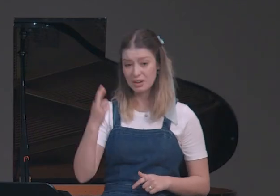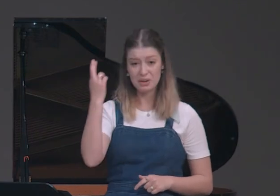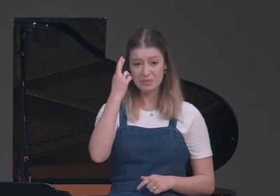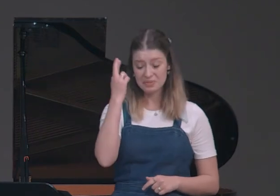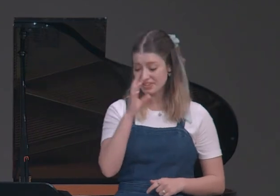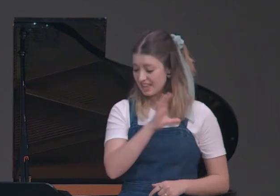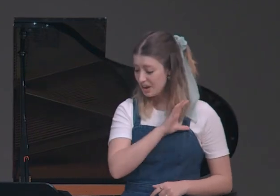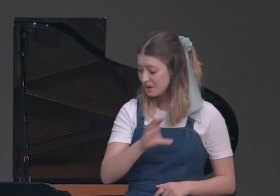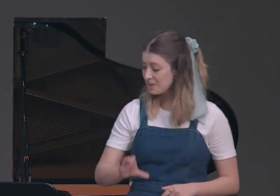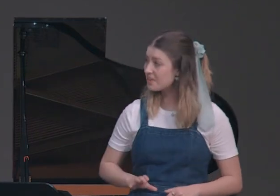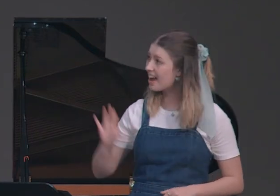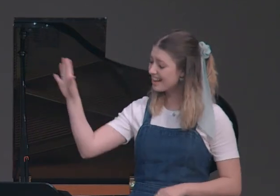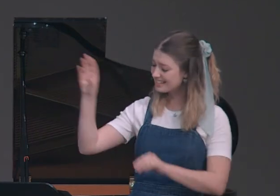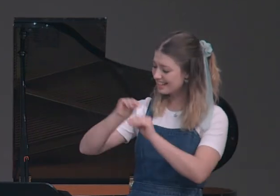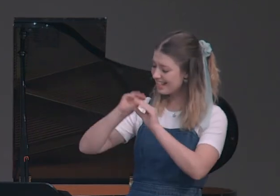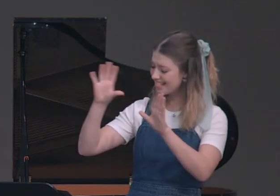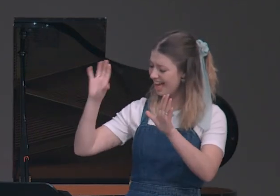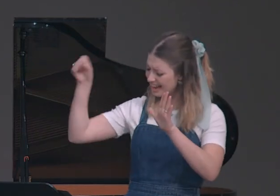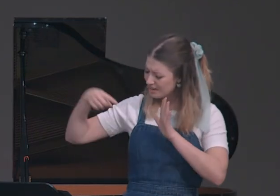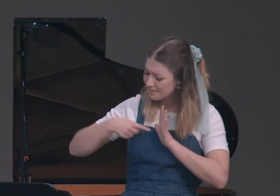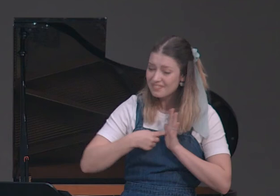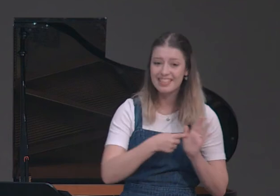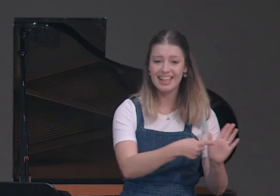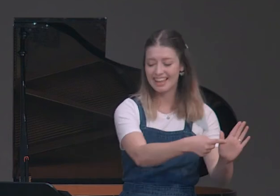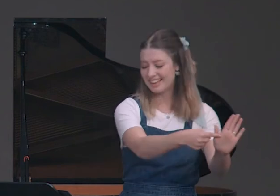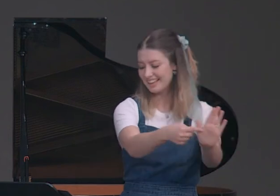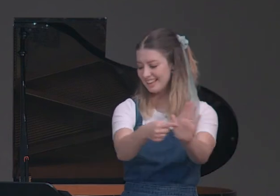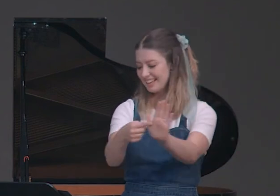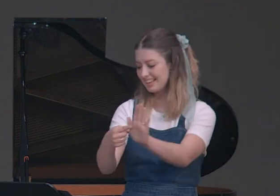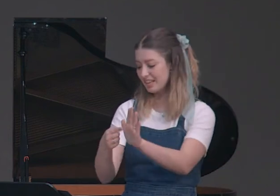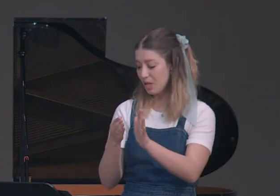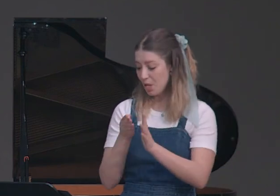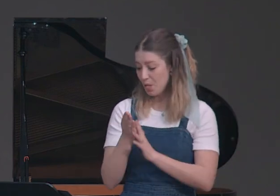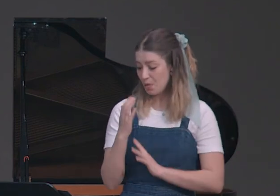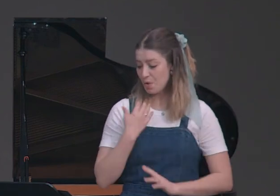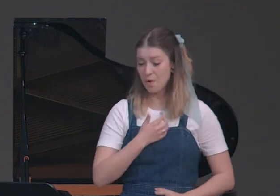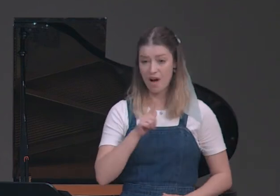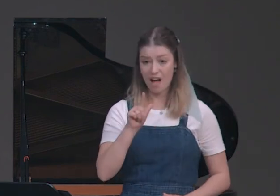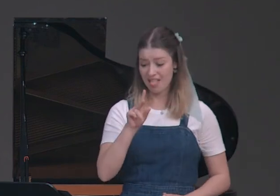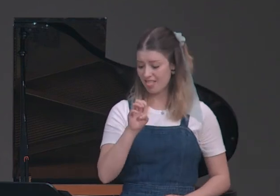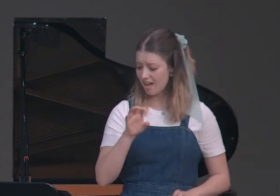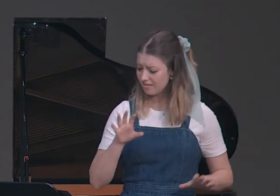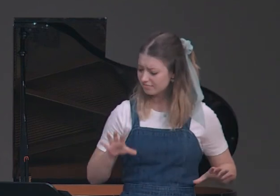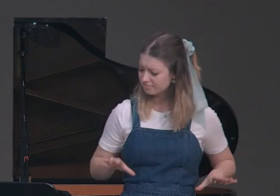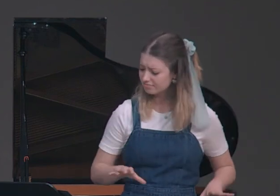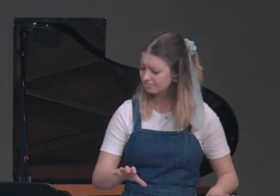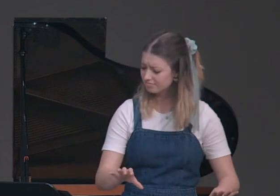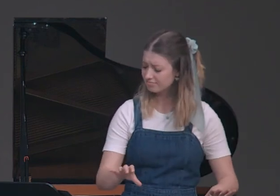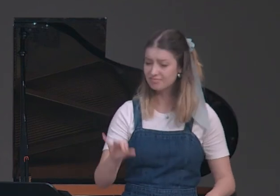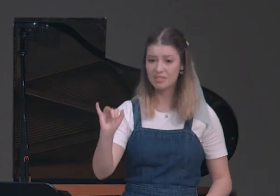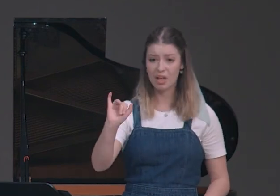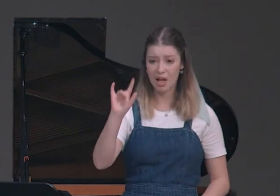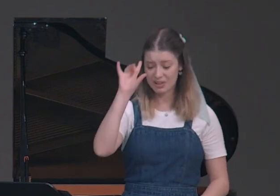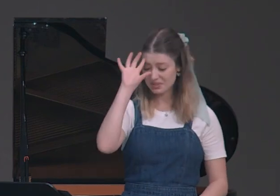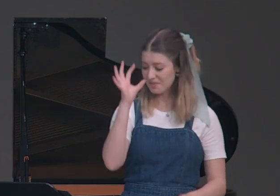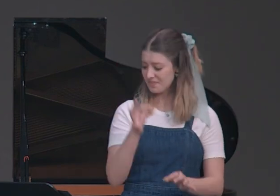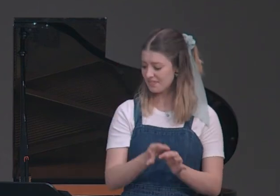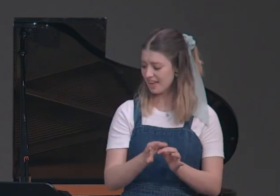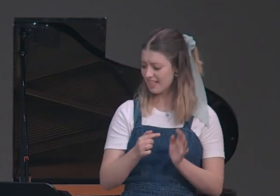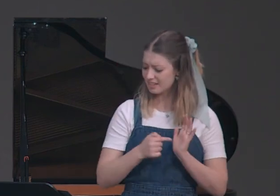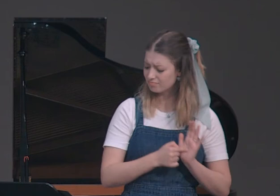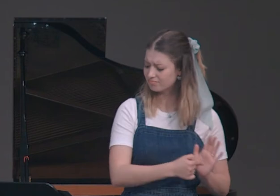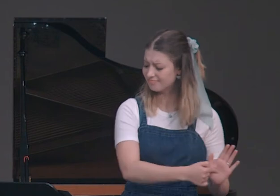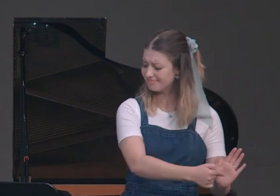likeness, that the light of Christ might be seen today